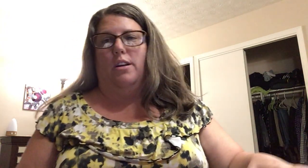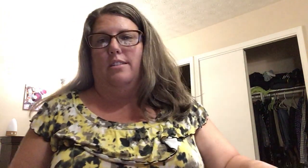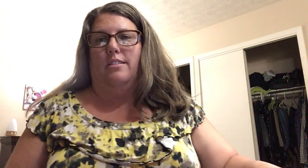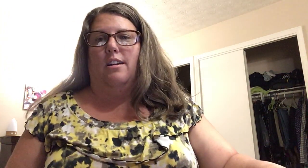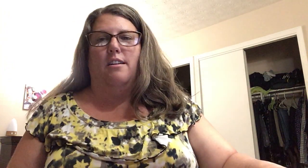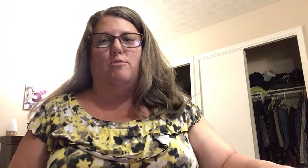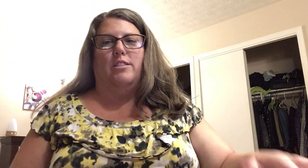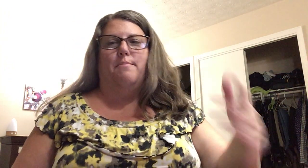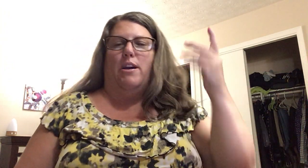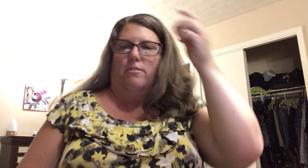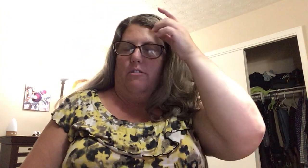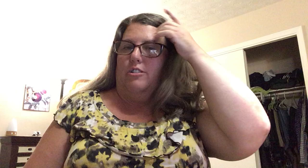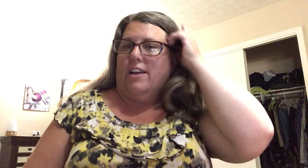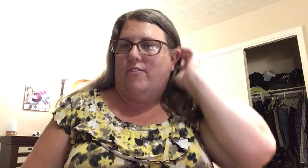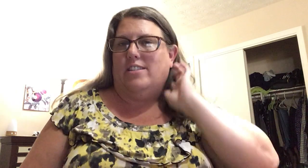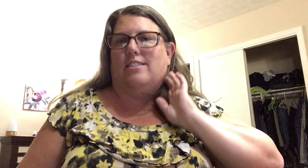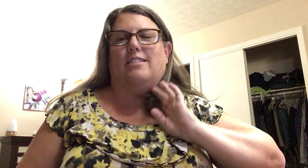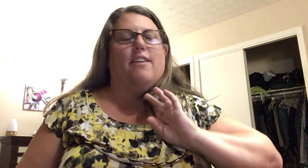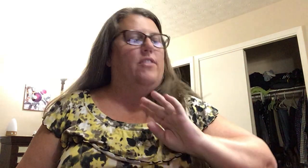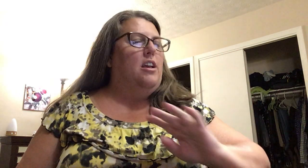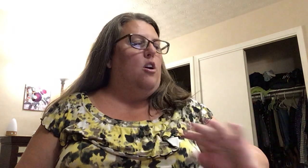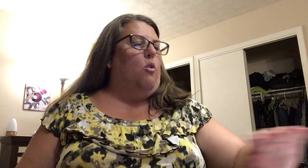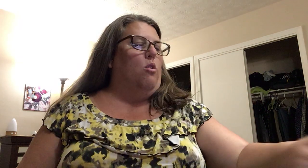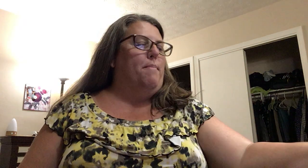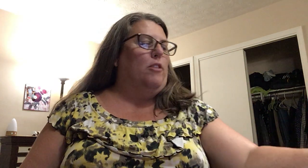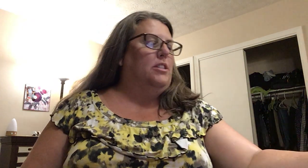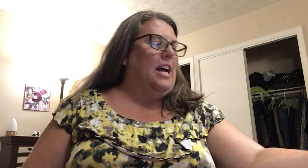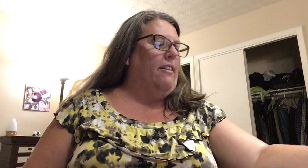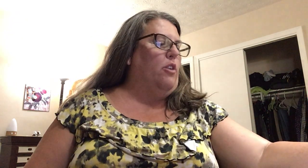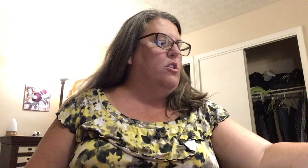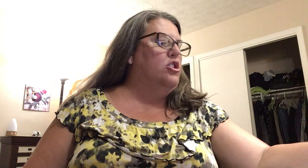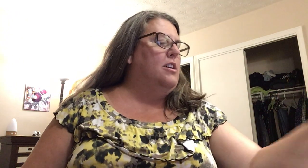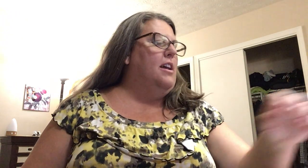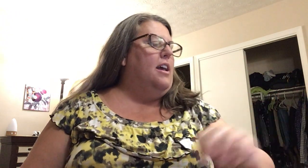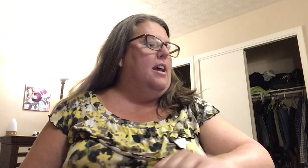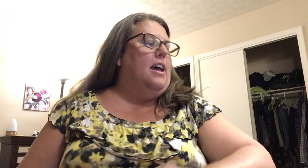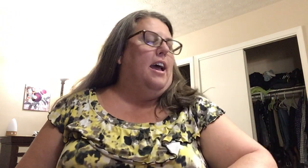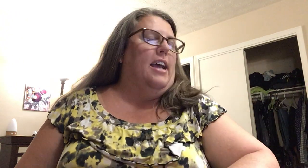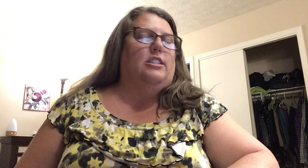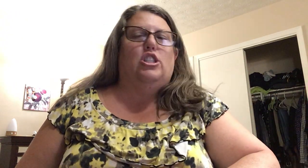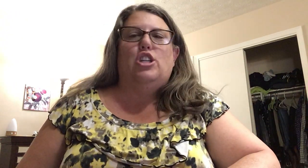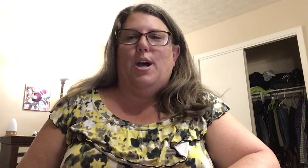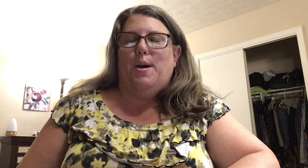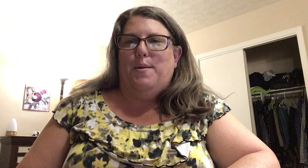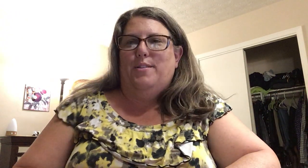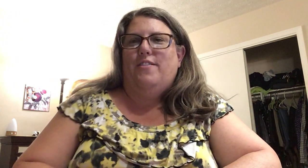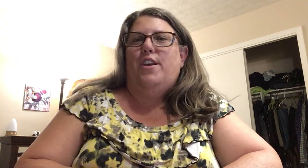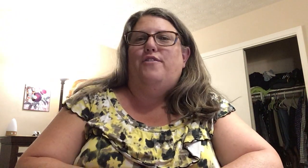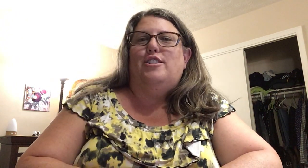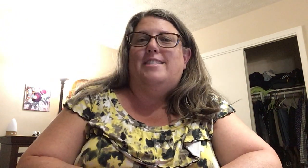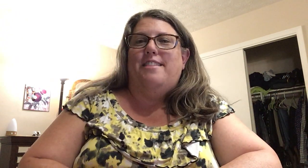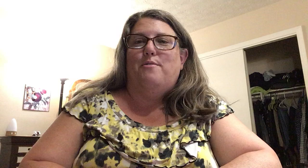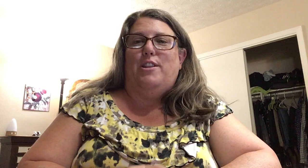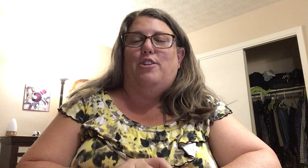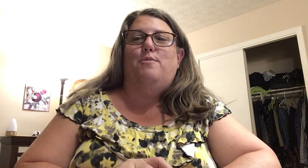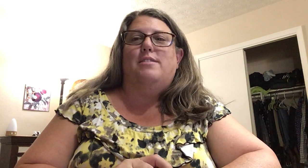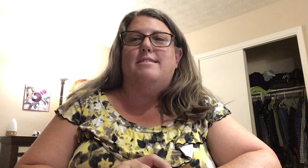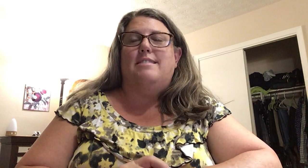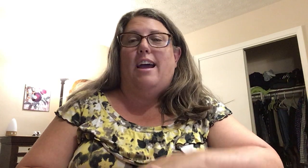us, just about the deafness and stuff, or about sign language. And so the very first thing that we learned was I